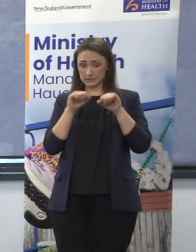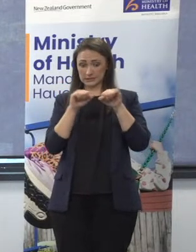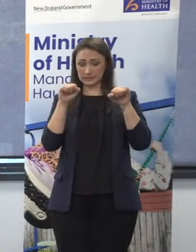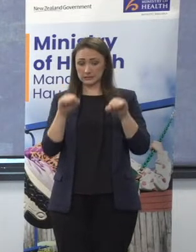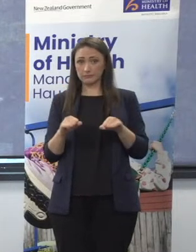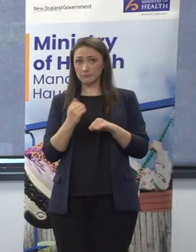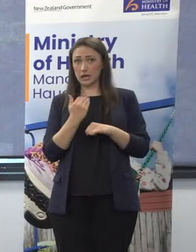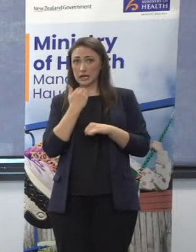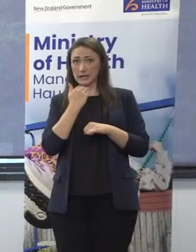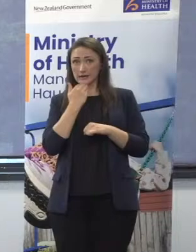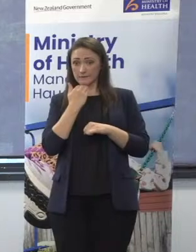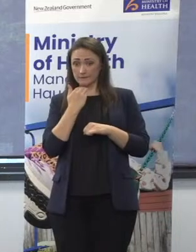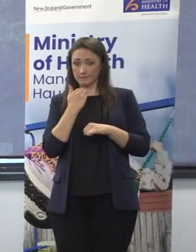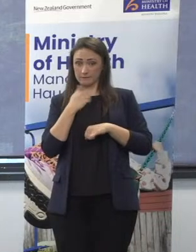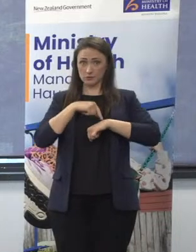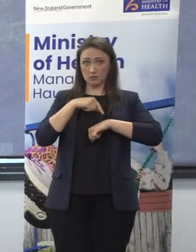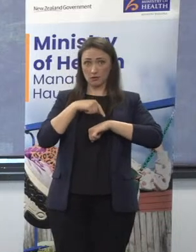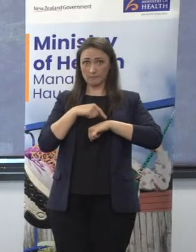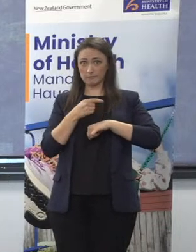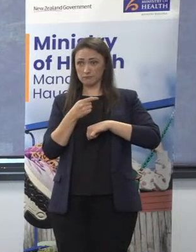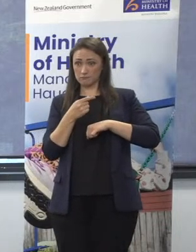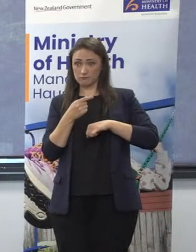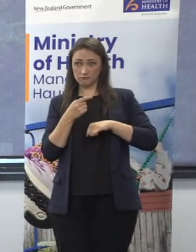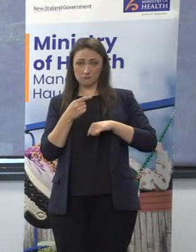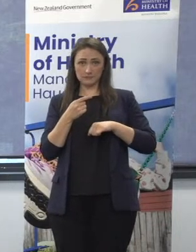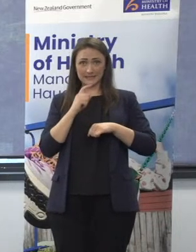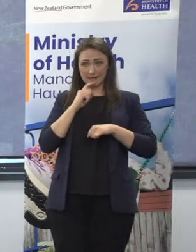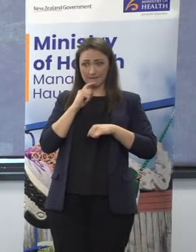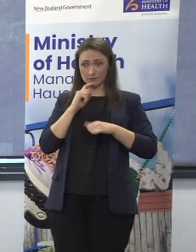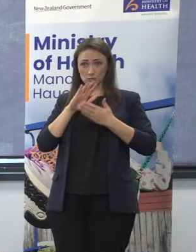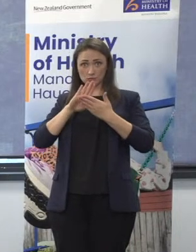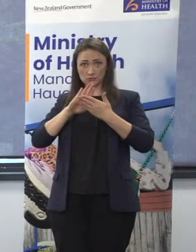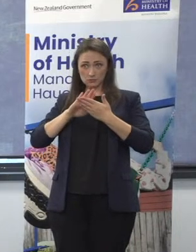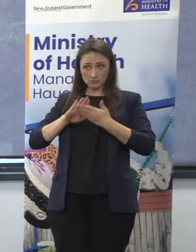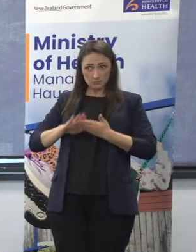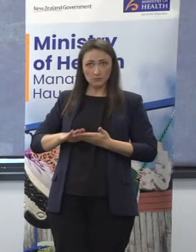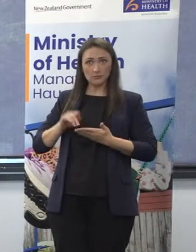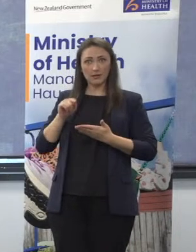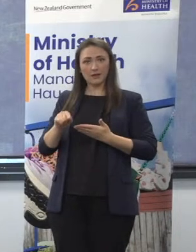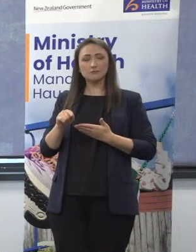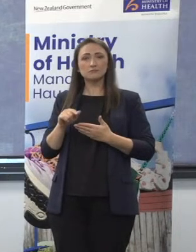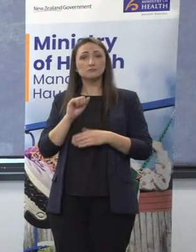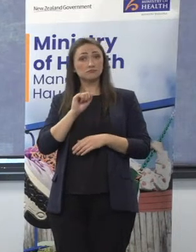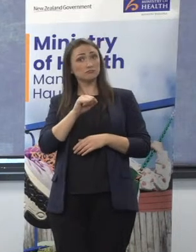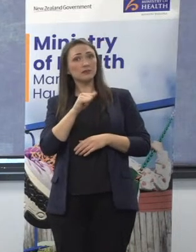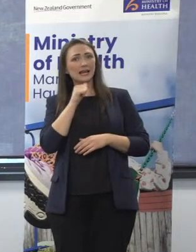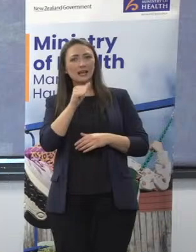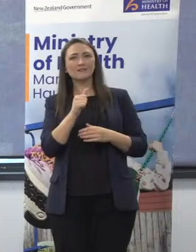number of cases stay relatively low as they have in Australia and the UK, absolutely, yeah.